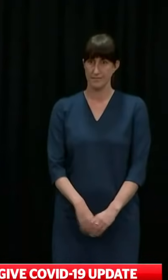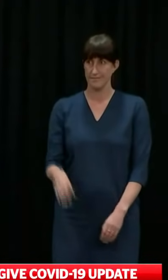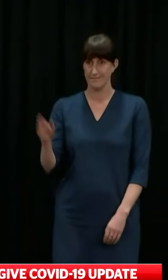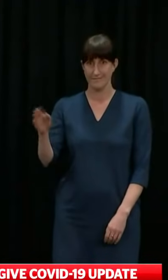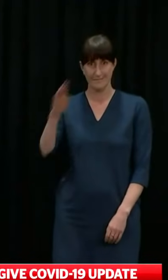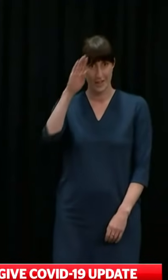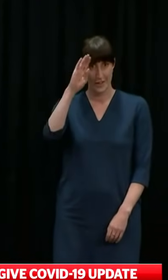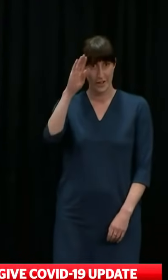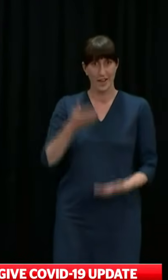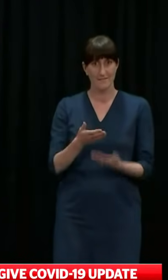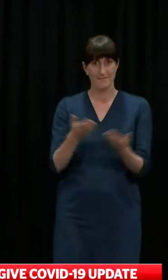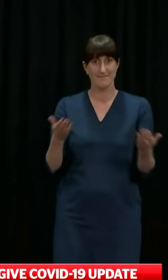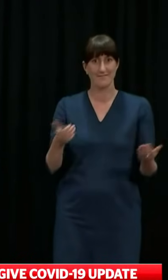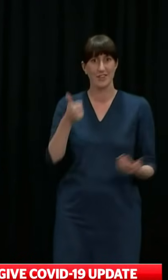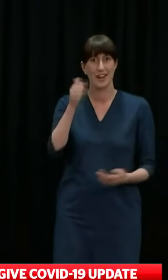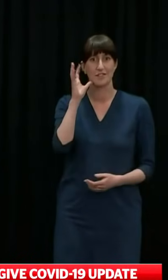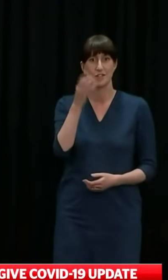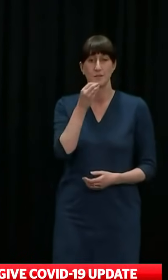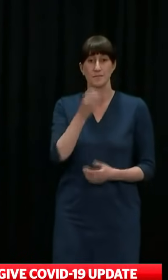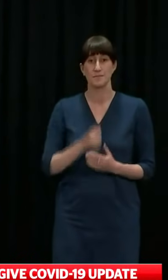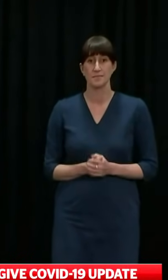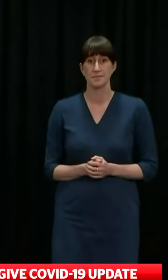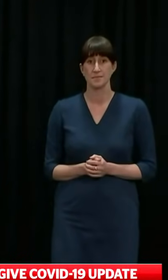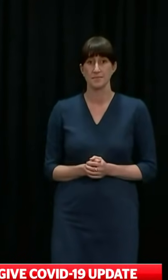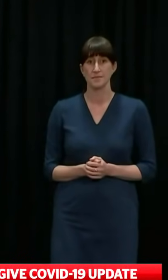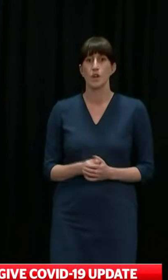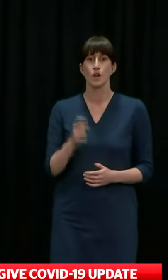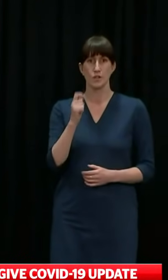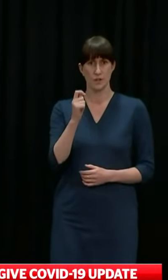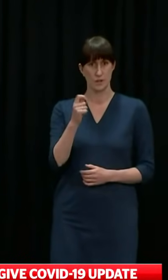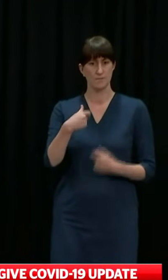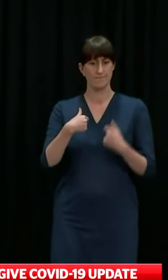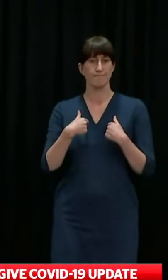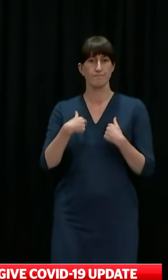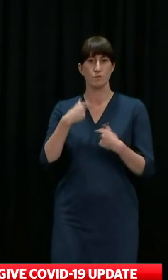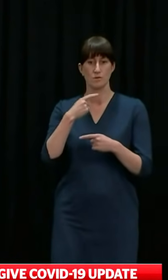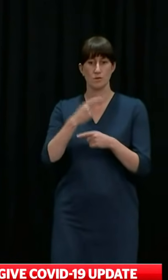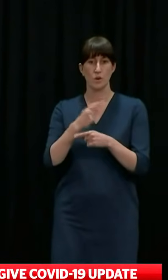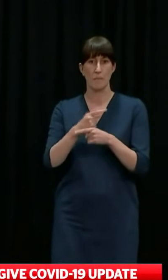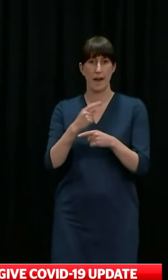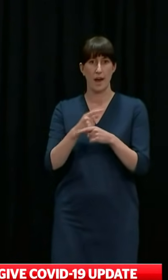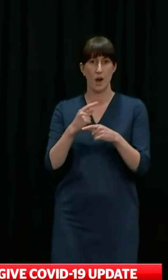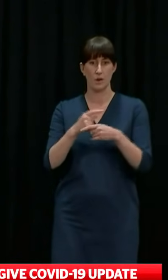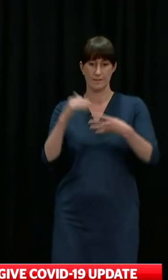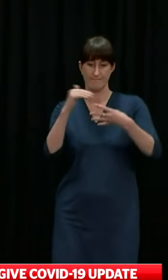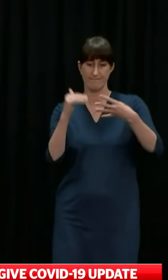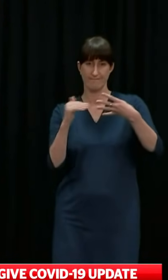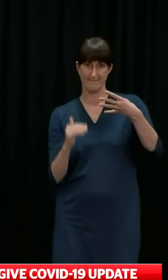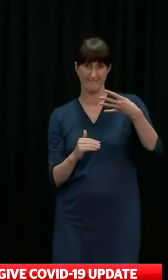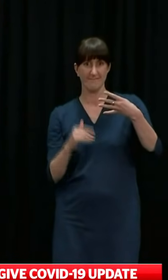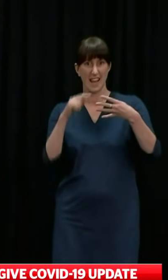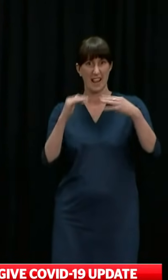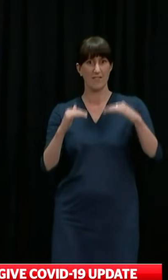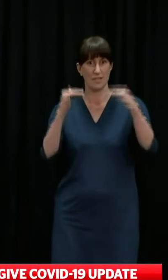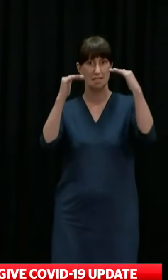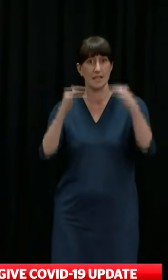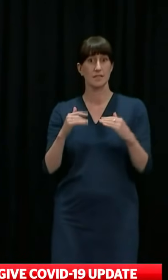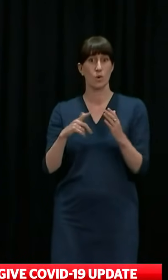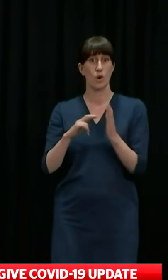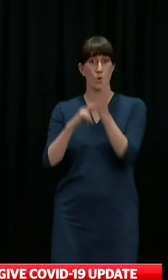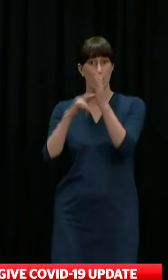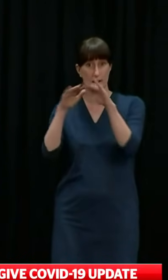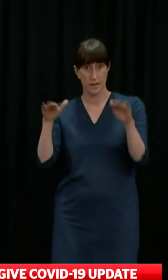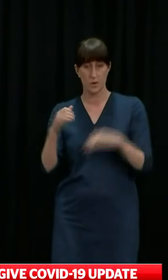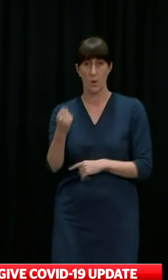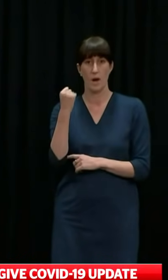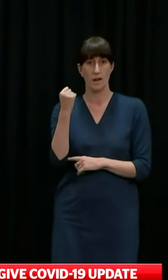Kia ora koutou everybody, good afternoon. Shortly I'll provide an update on the alert level settings in the Waikato and Northland and talk a little